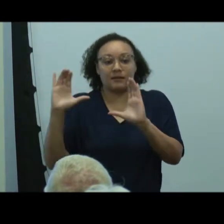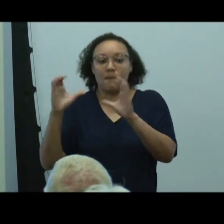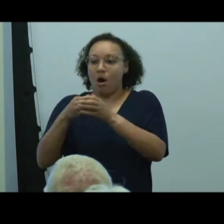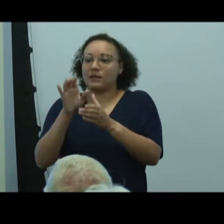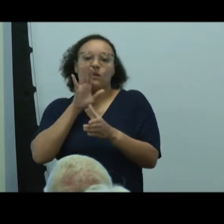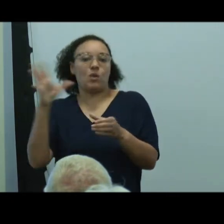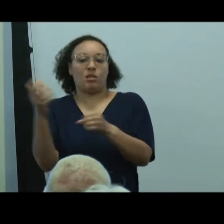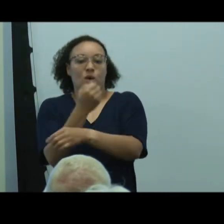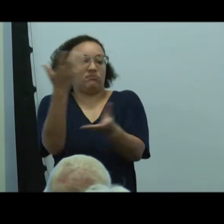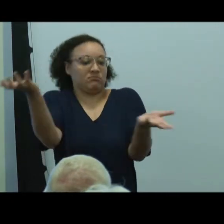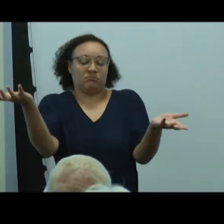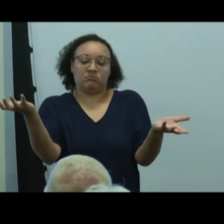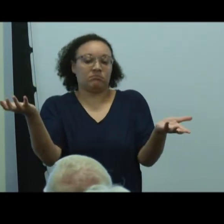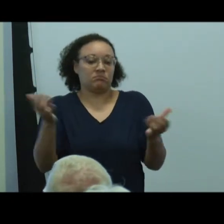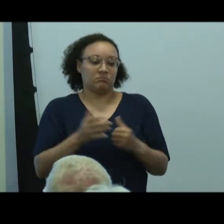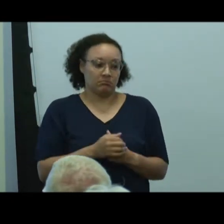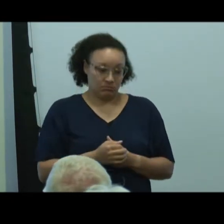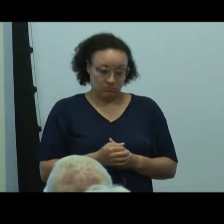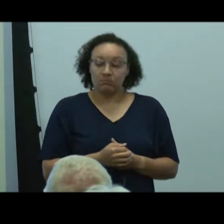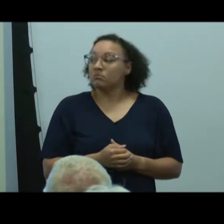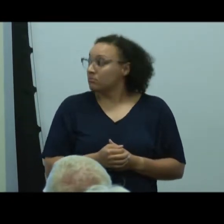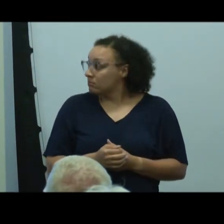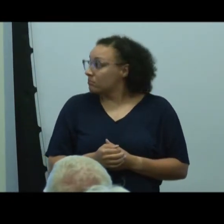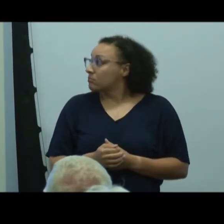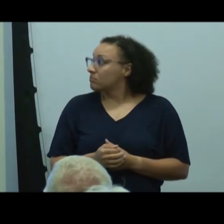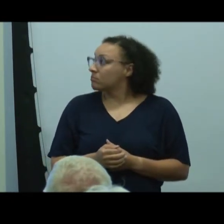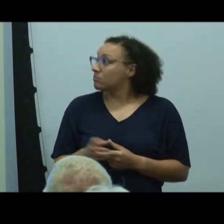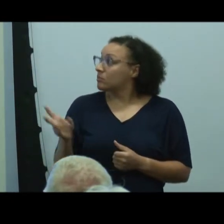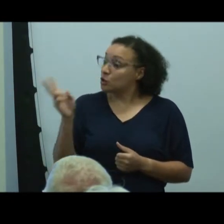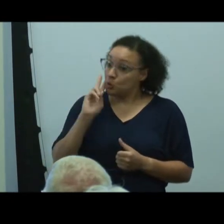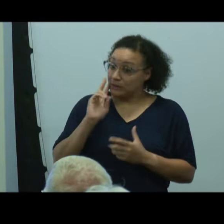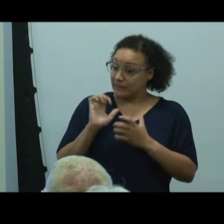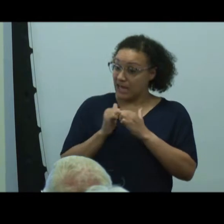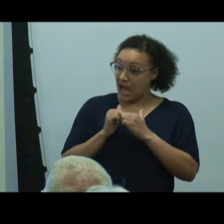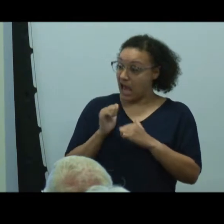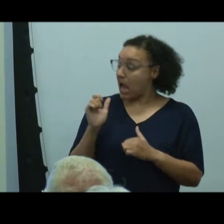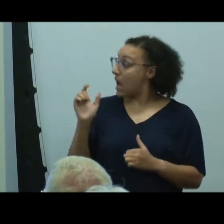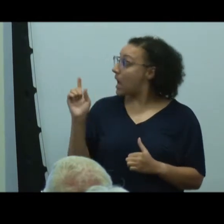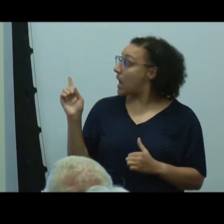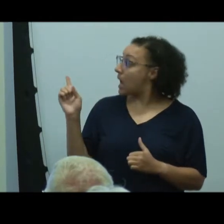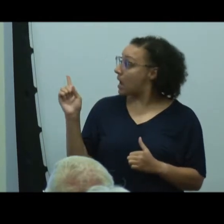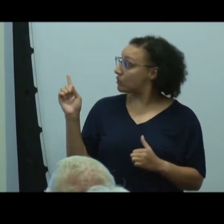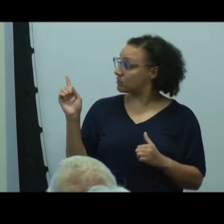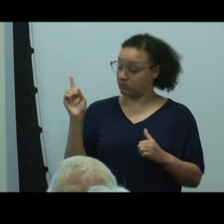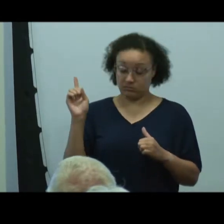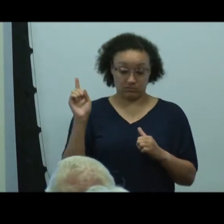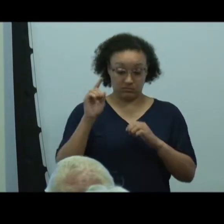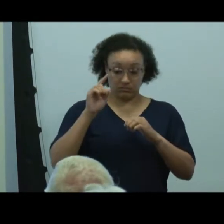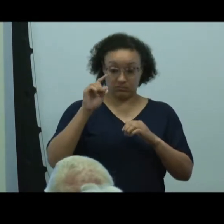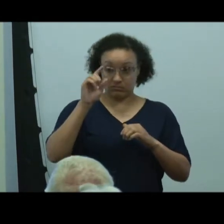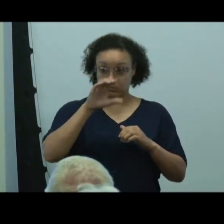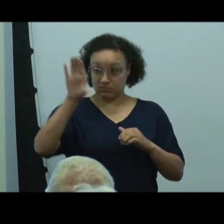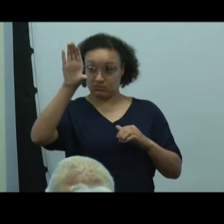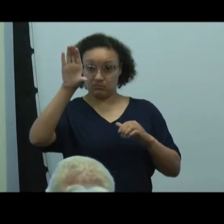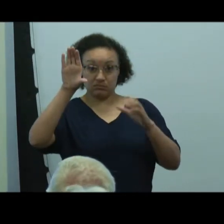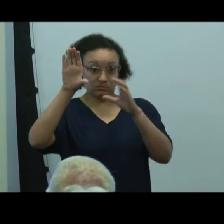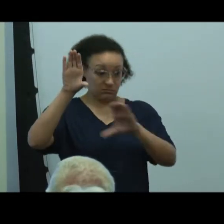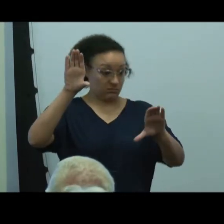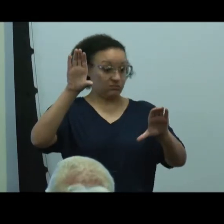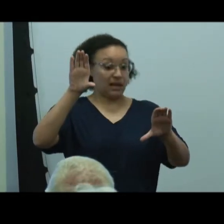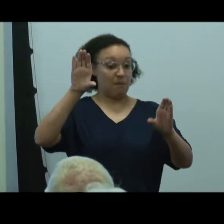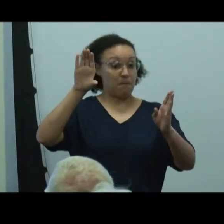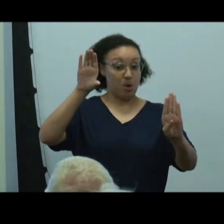prevail. So in this case, you see how they've split up split up the